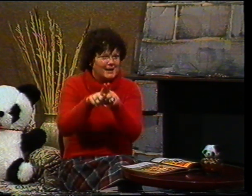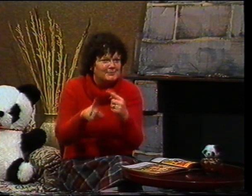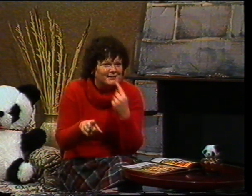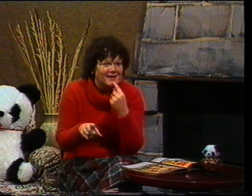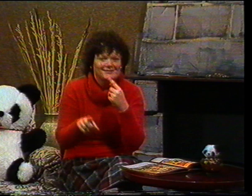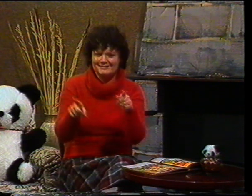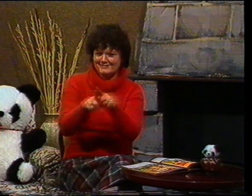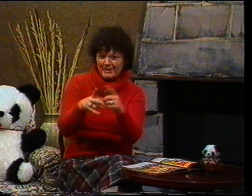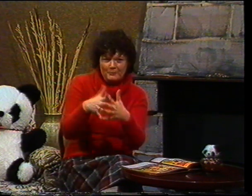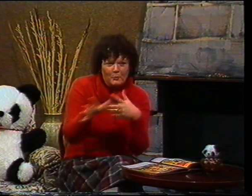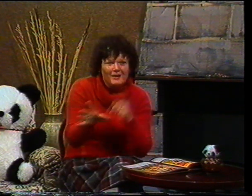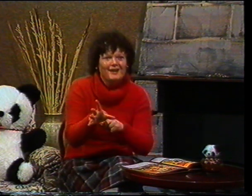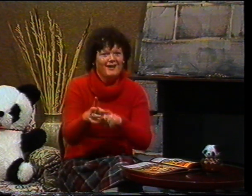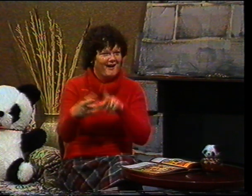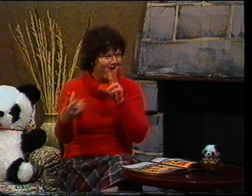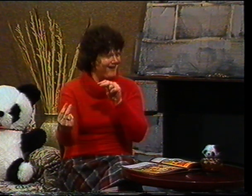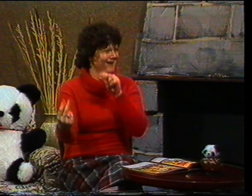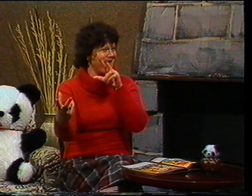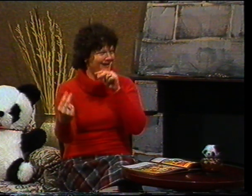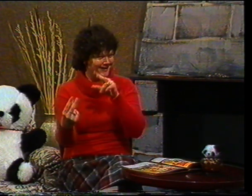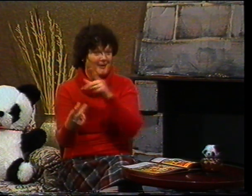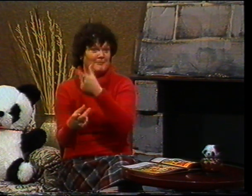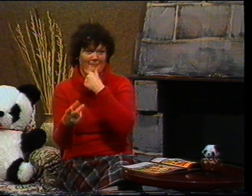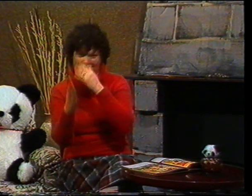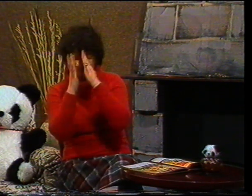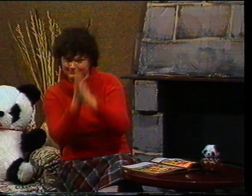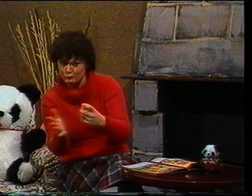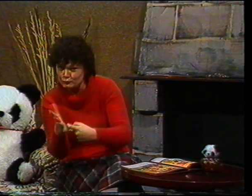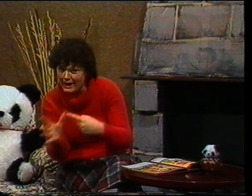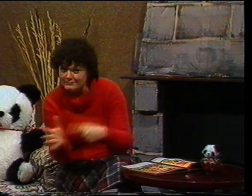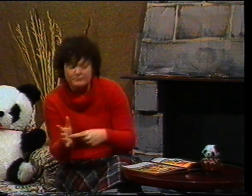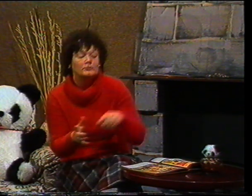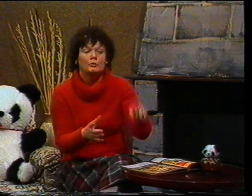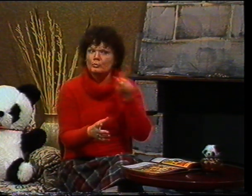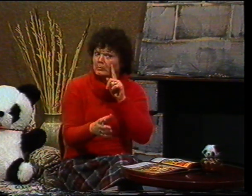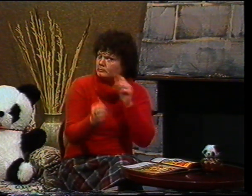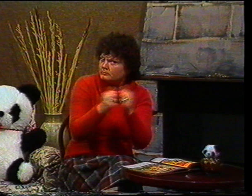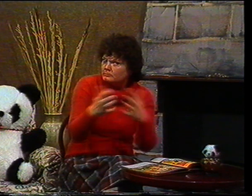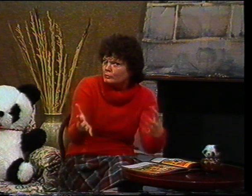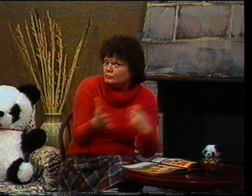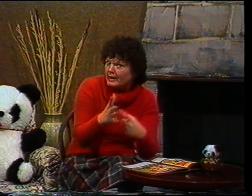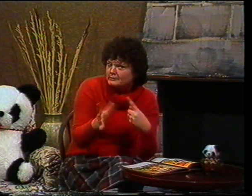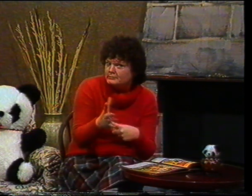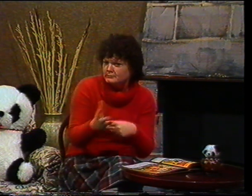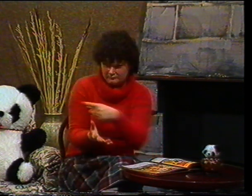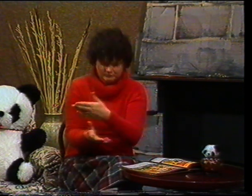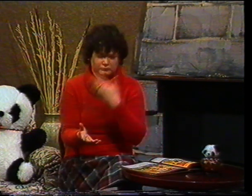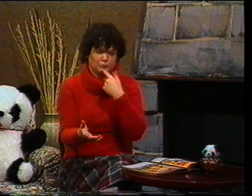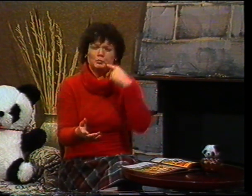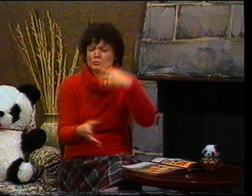They had the same taste and the same ways, and they sat and talked. The man had no fear of rats, although the woman was frightened